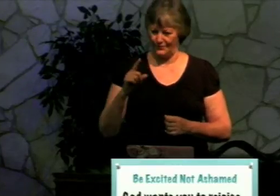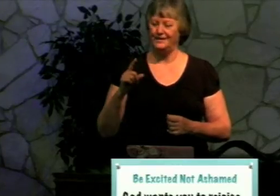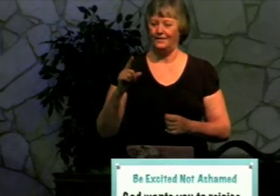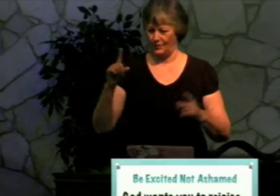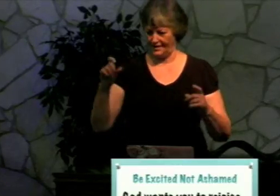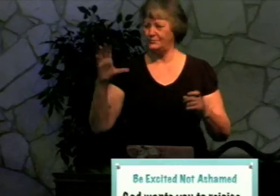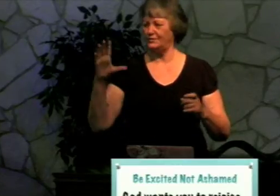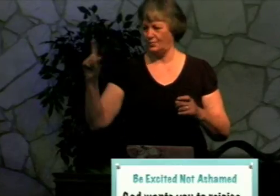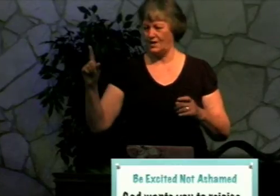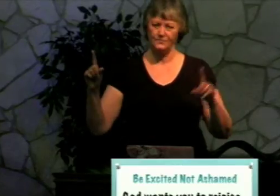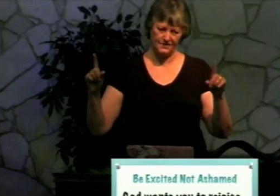Yeah,